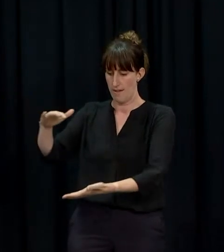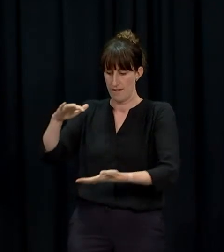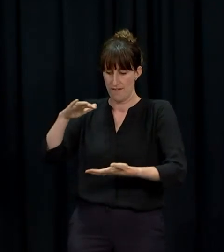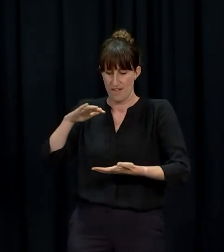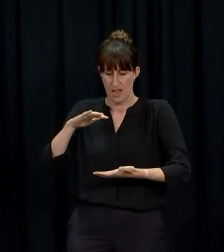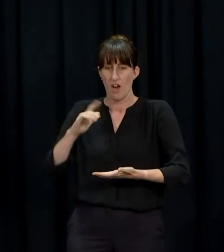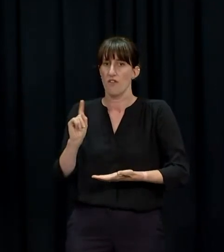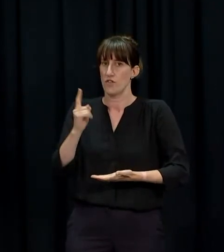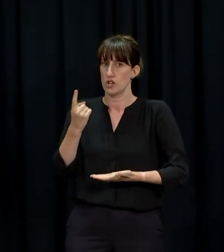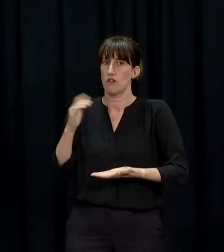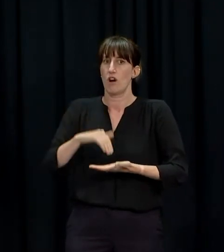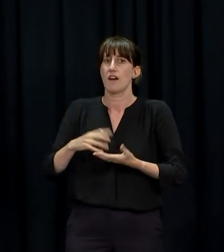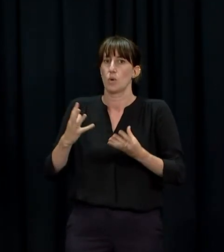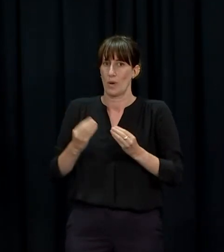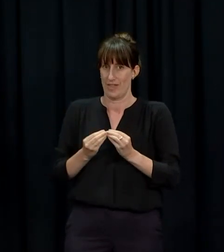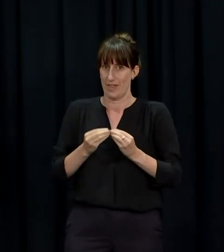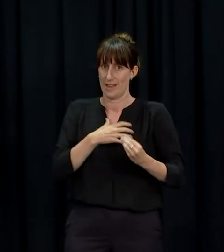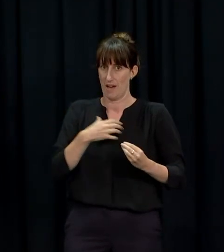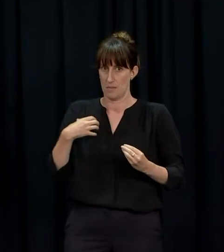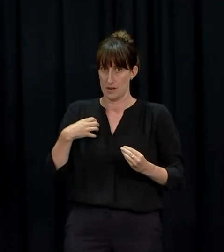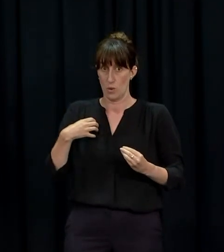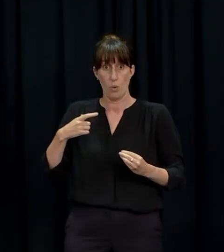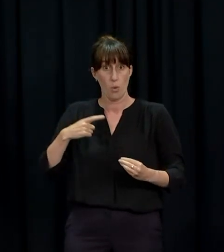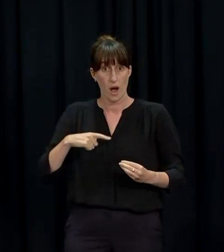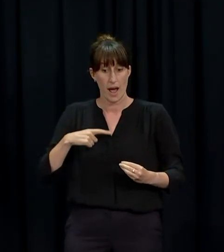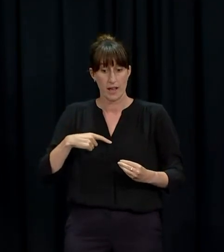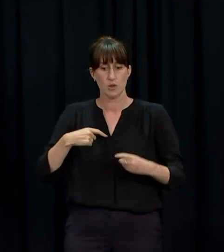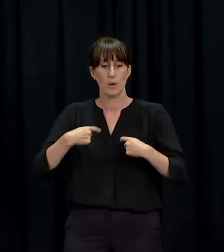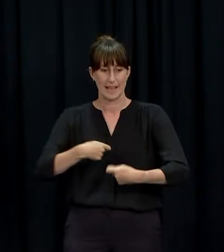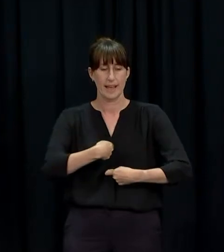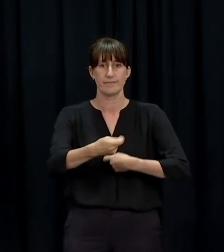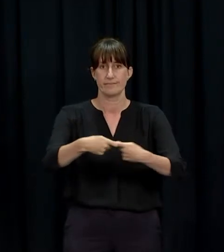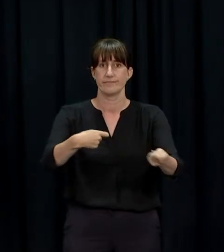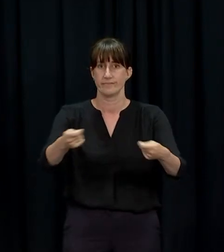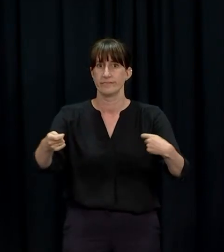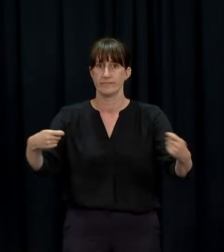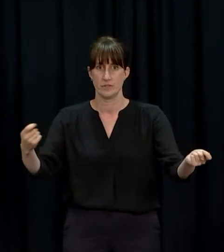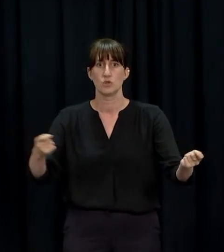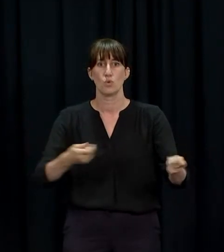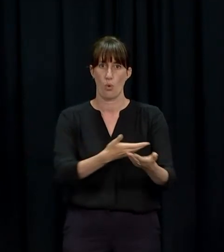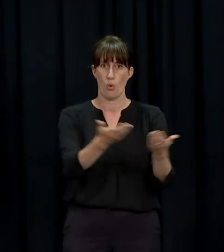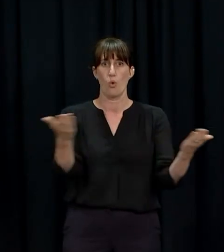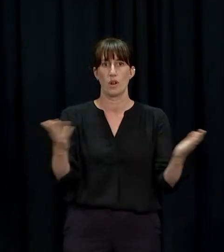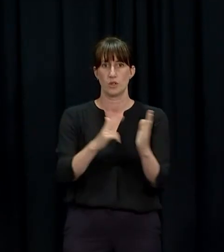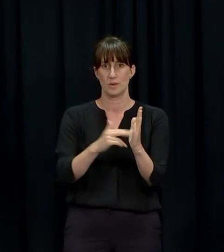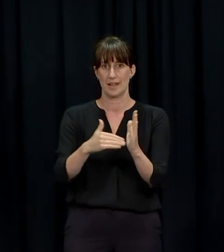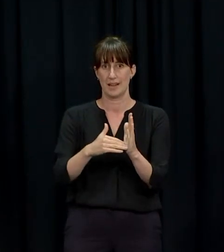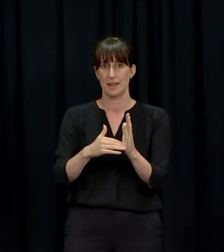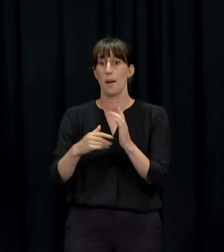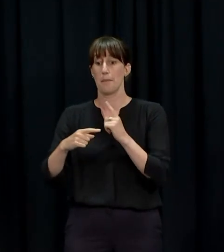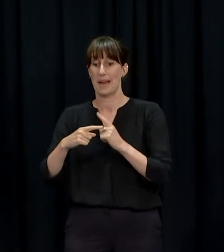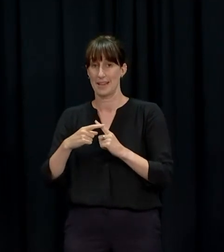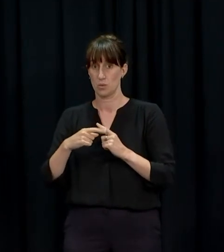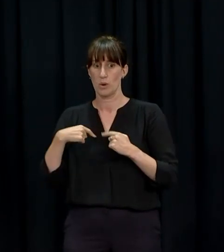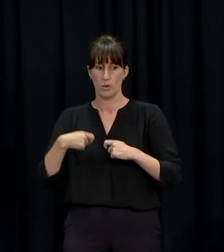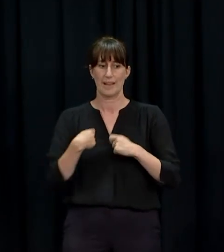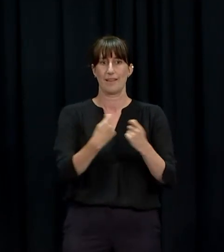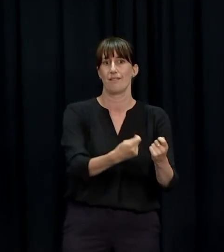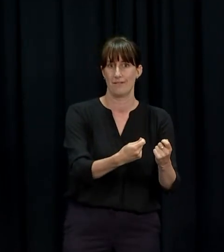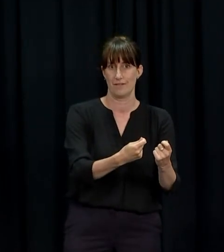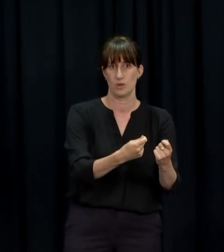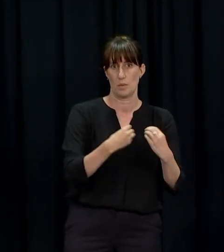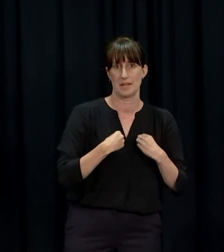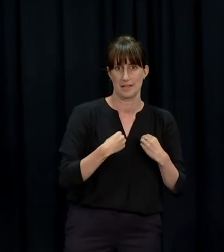stock, so that is there for the whole country, including private businesses. We already have processes in place to supply businesses